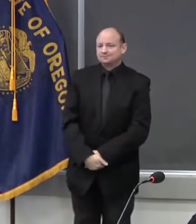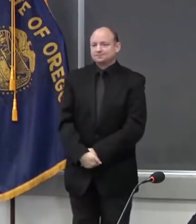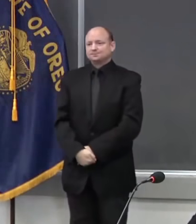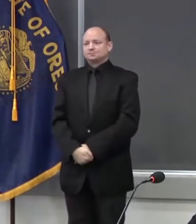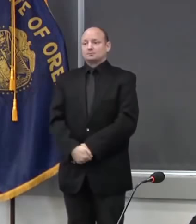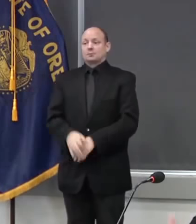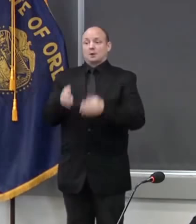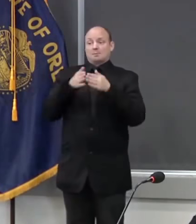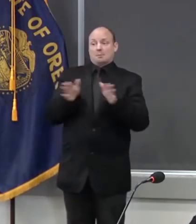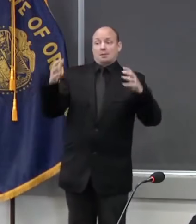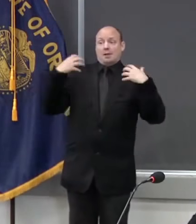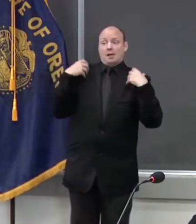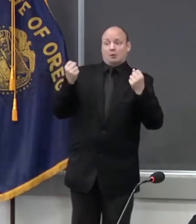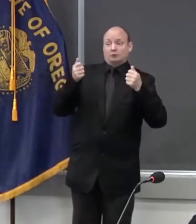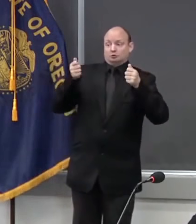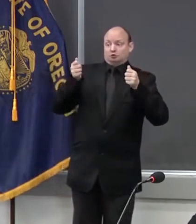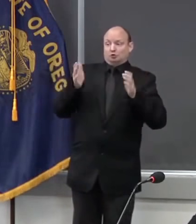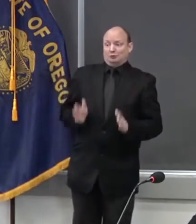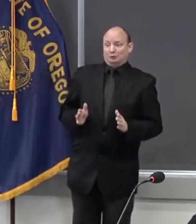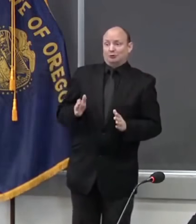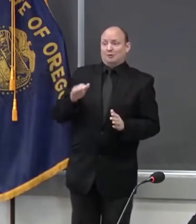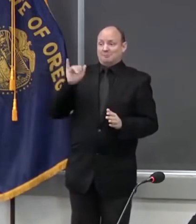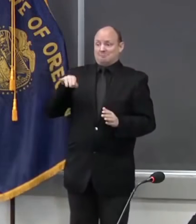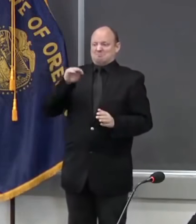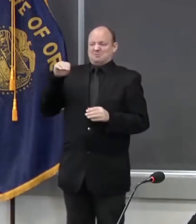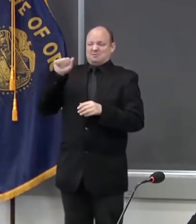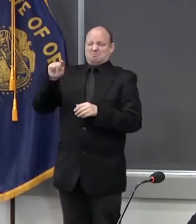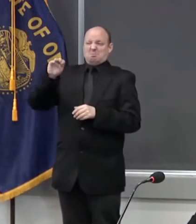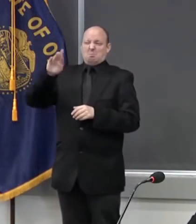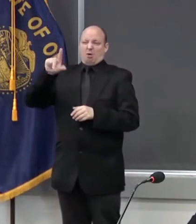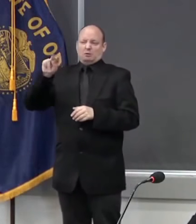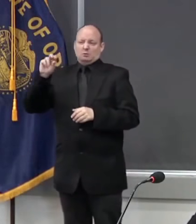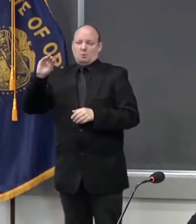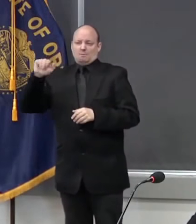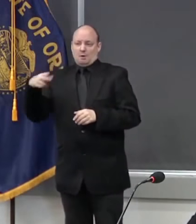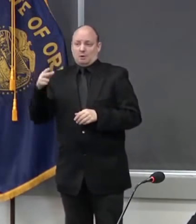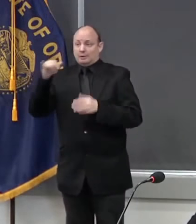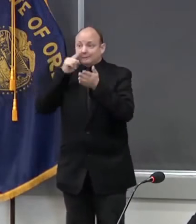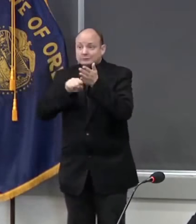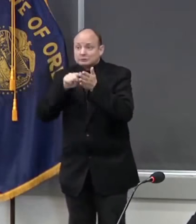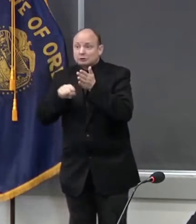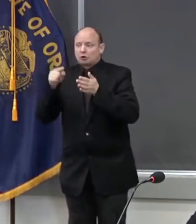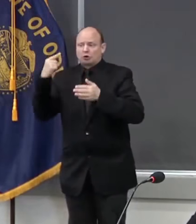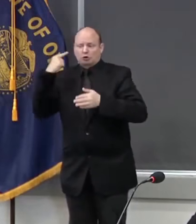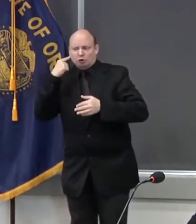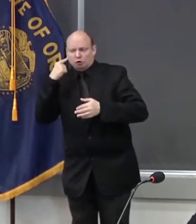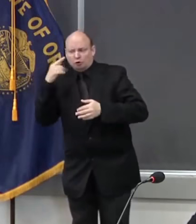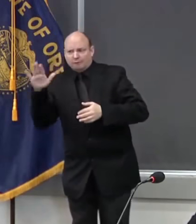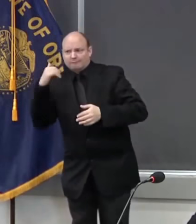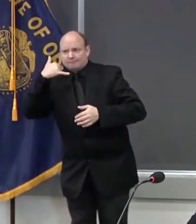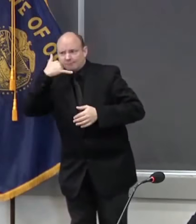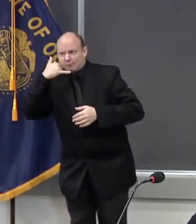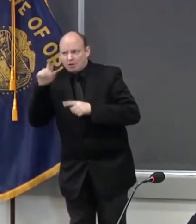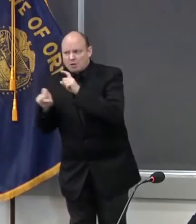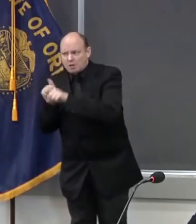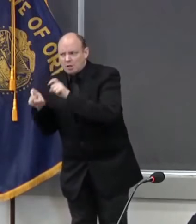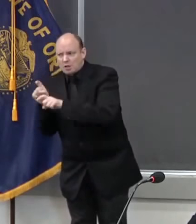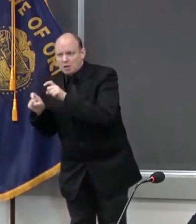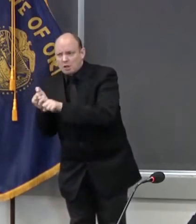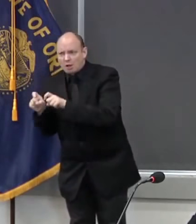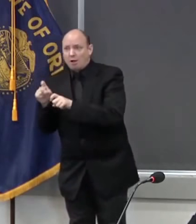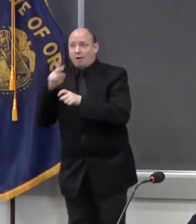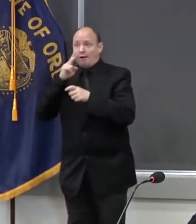Director in Multnomah County, I often heard our case investigators, contact tracers, and epidemiologists talk about